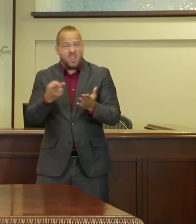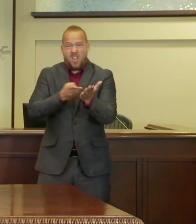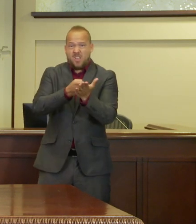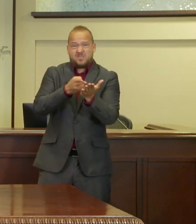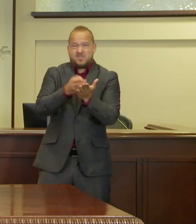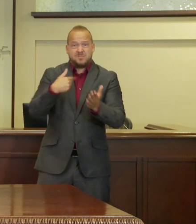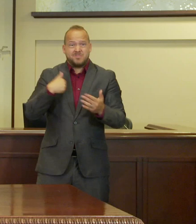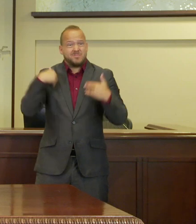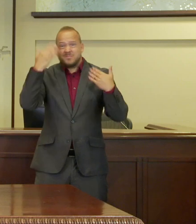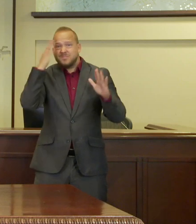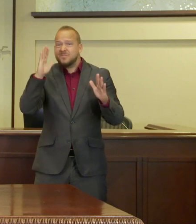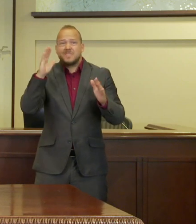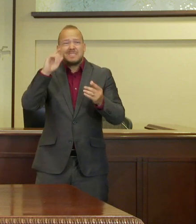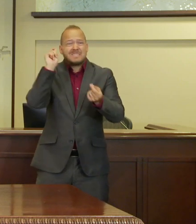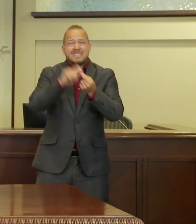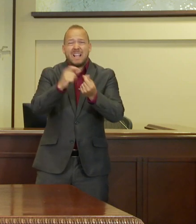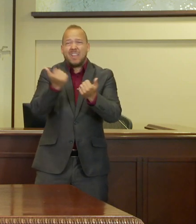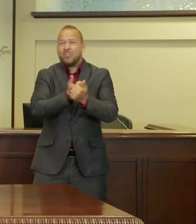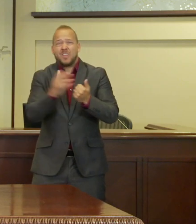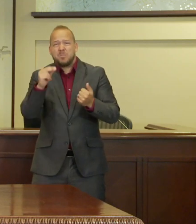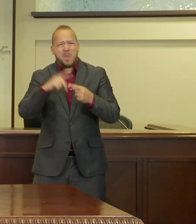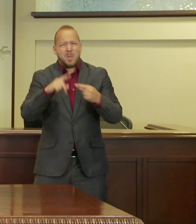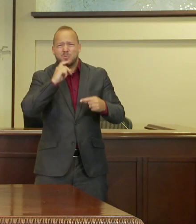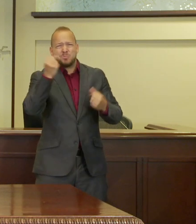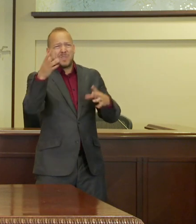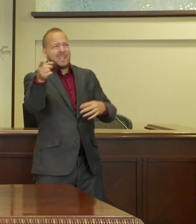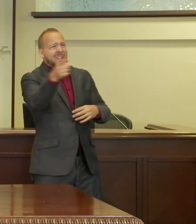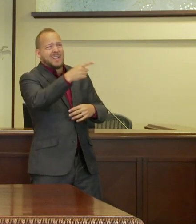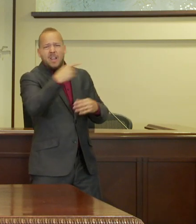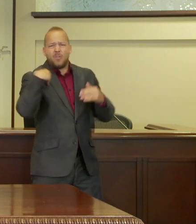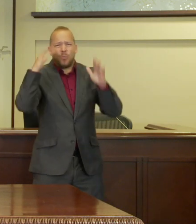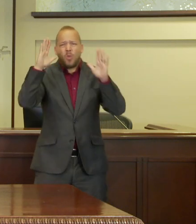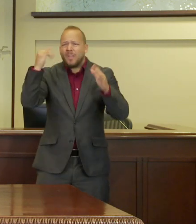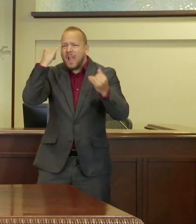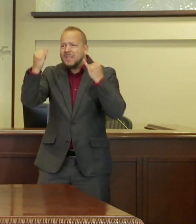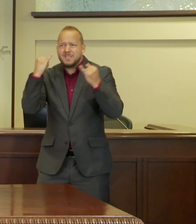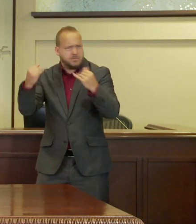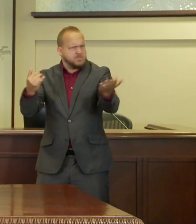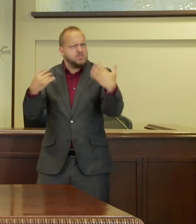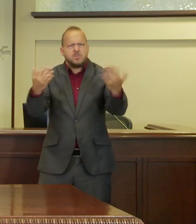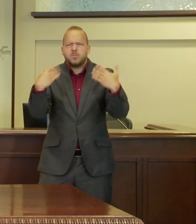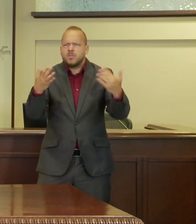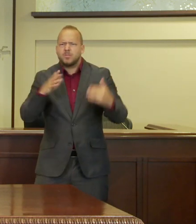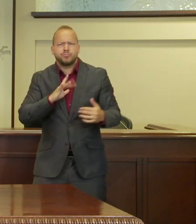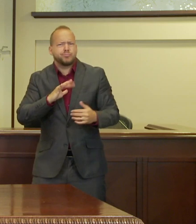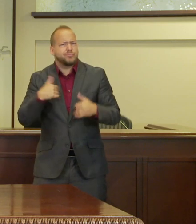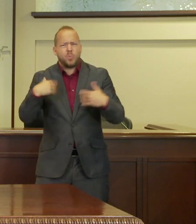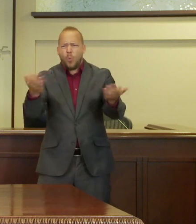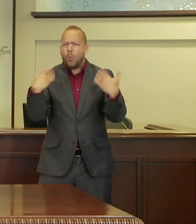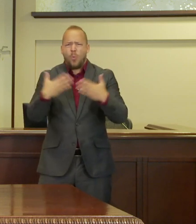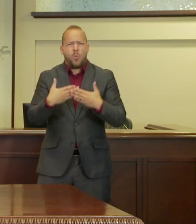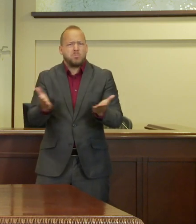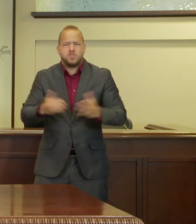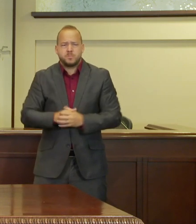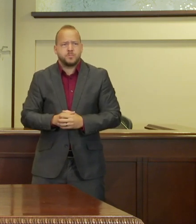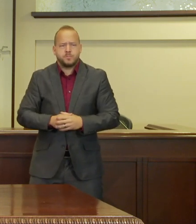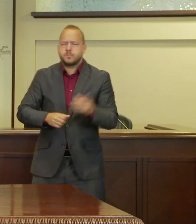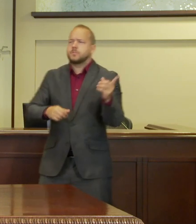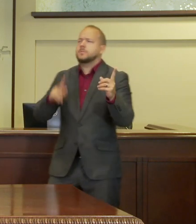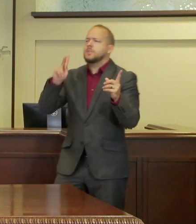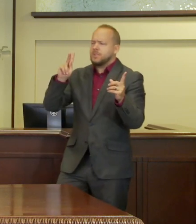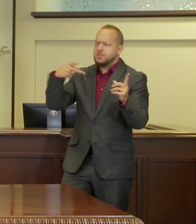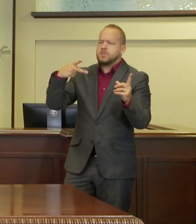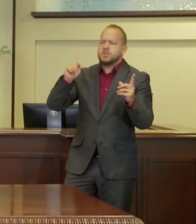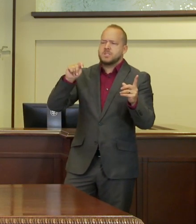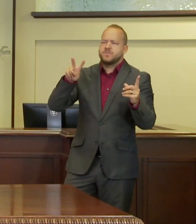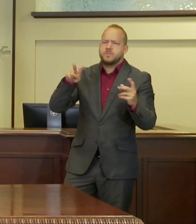in the community, and we're hearing them every day. Okay, I have a question for you from KPTV. Can you please address the meeting you